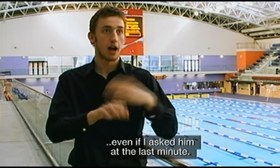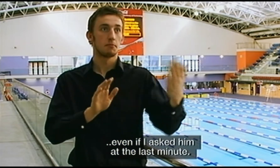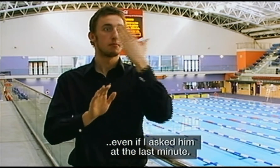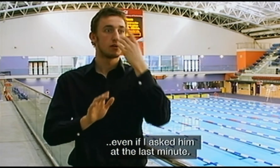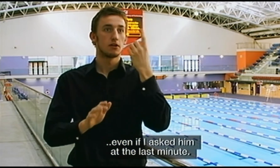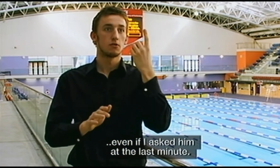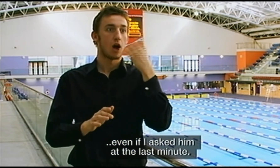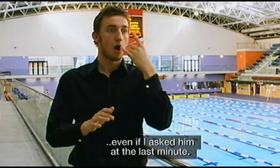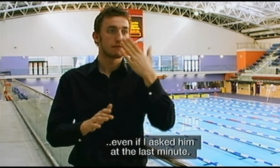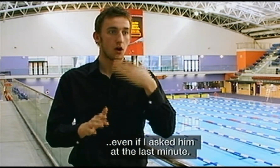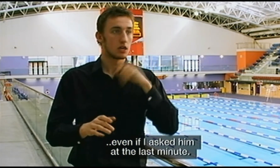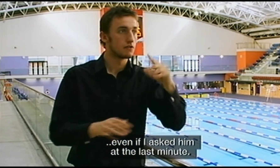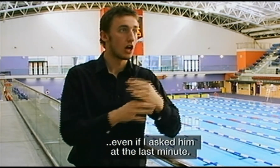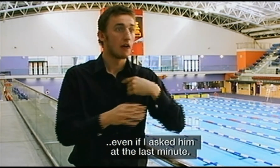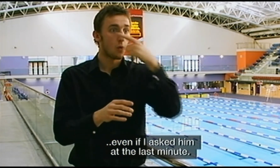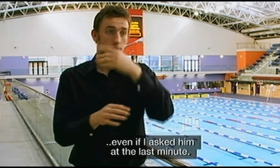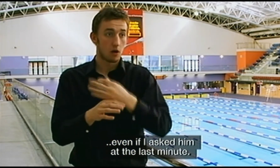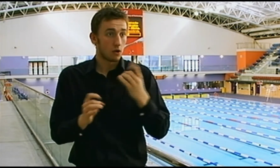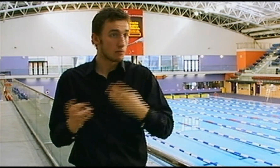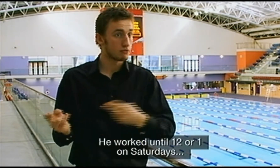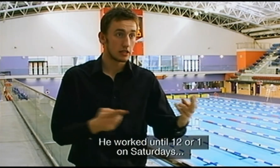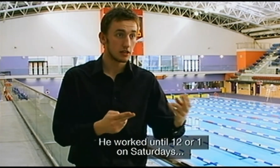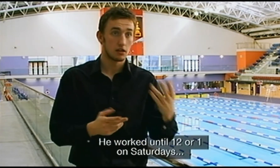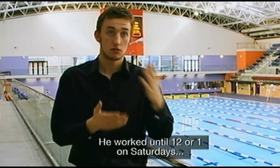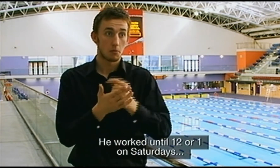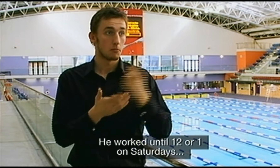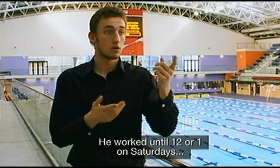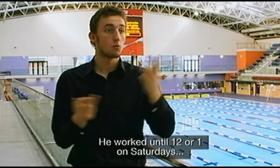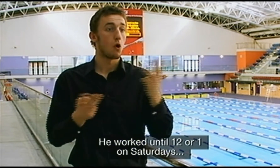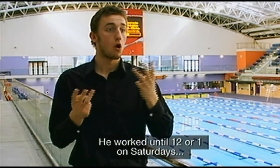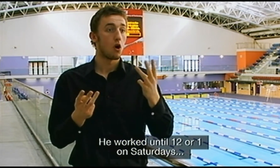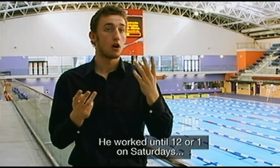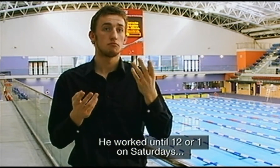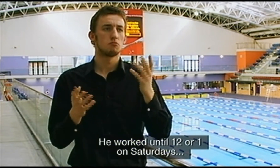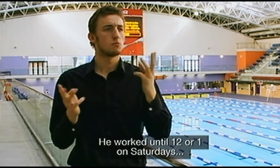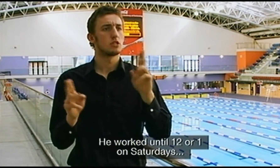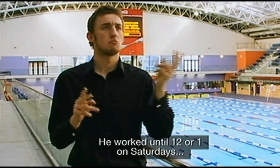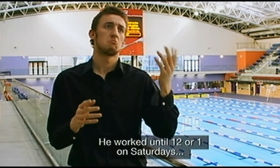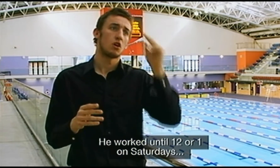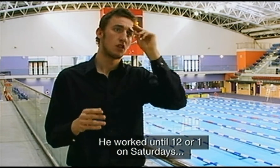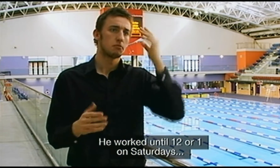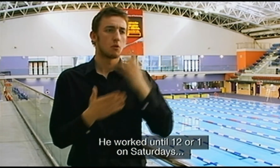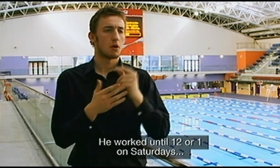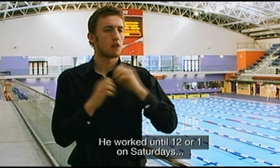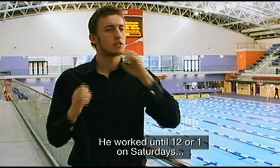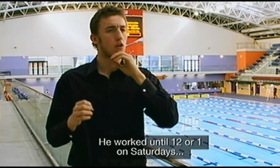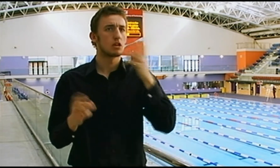asked him at the last minute. He worked until 12 or 1 on Saturdays.